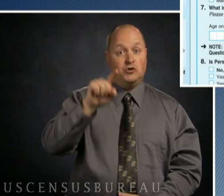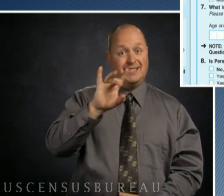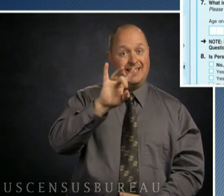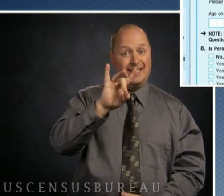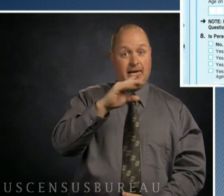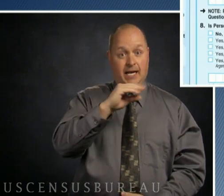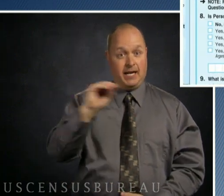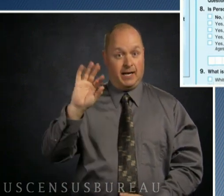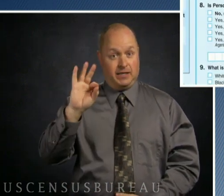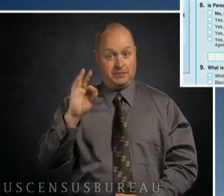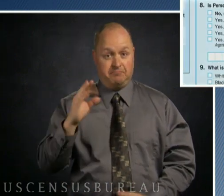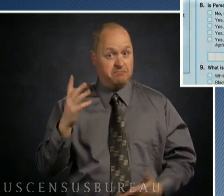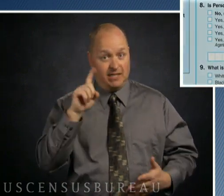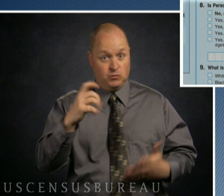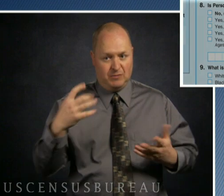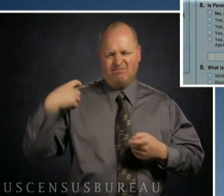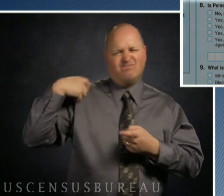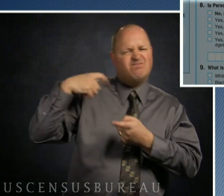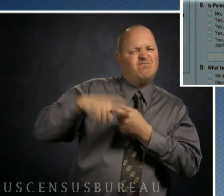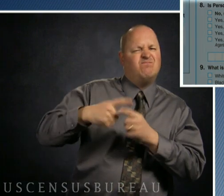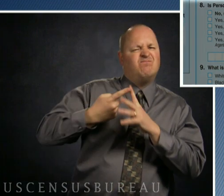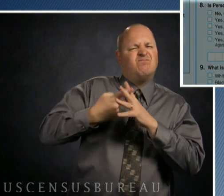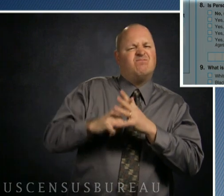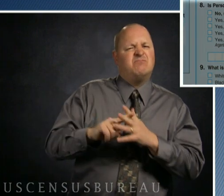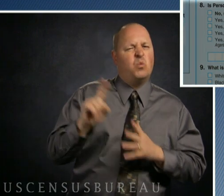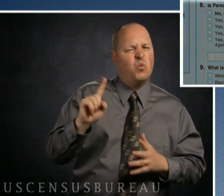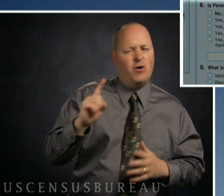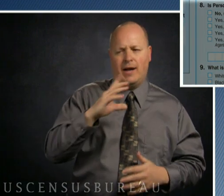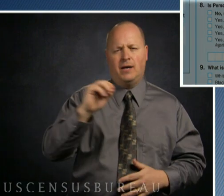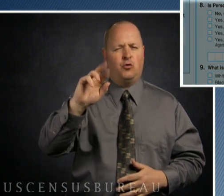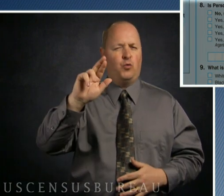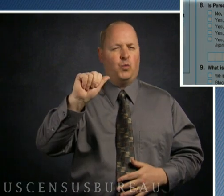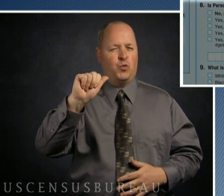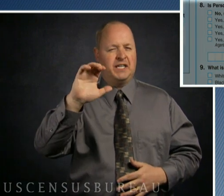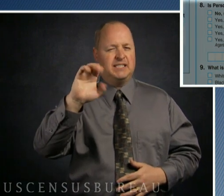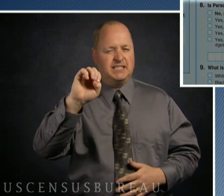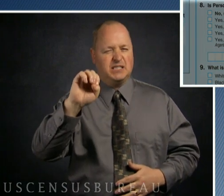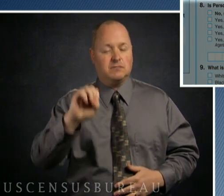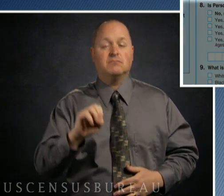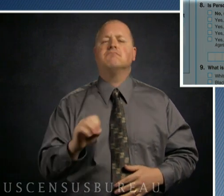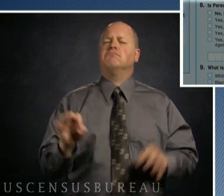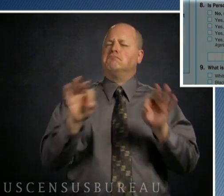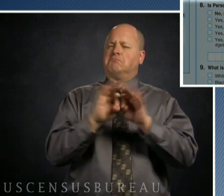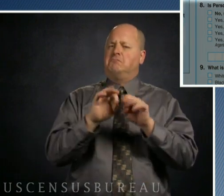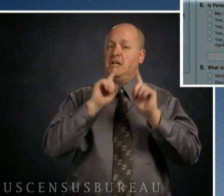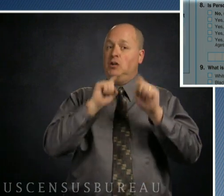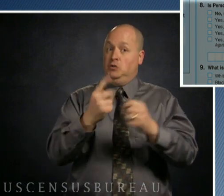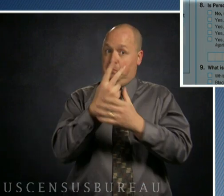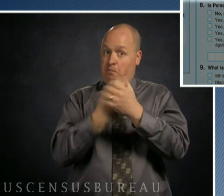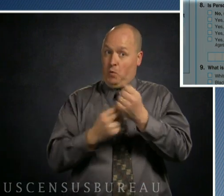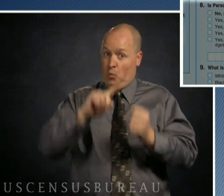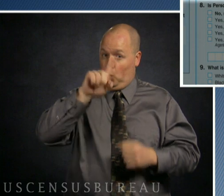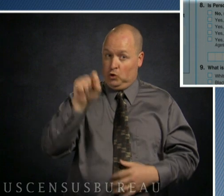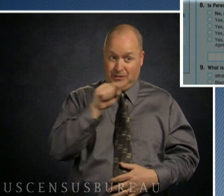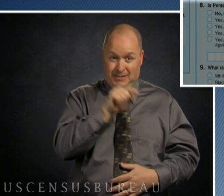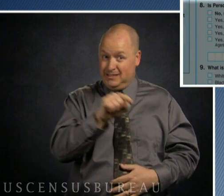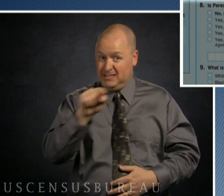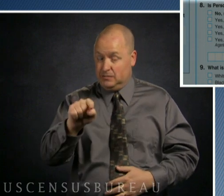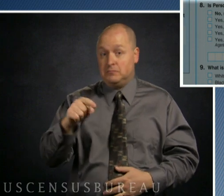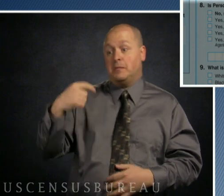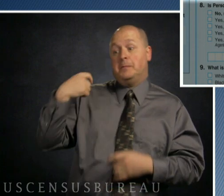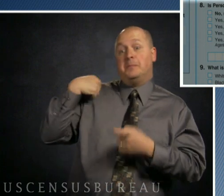Questions 8 and 9 ask about Hispanic origin and race. Please answer both questions, as